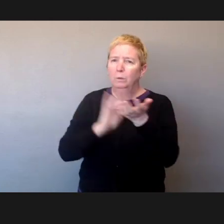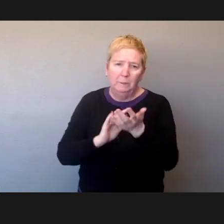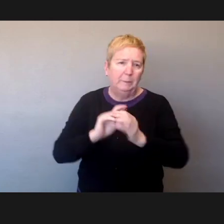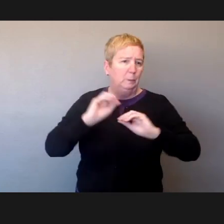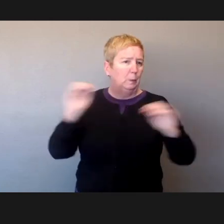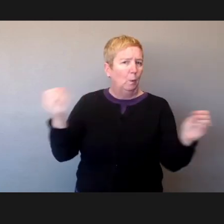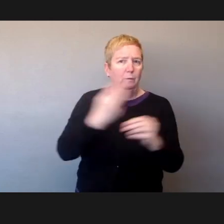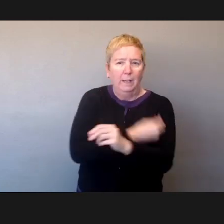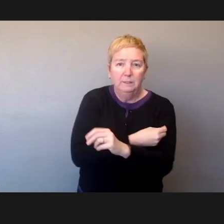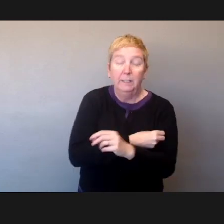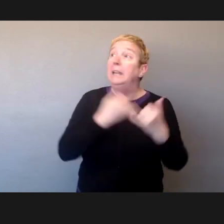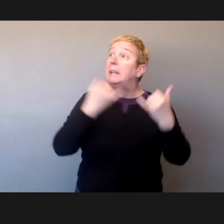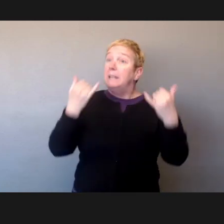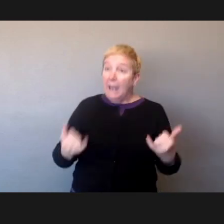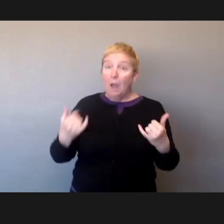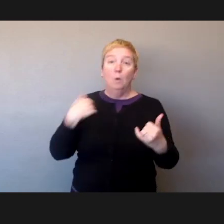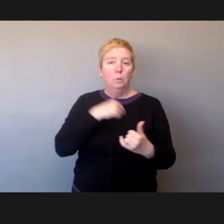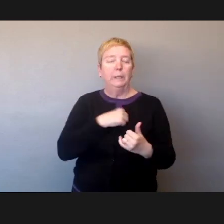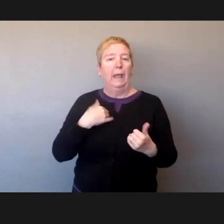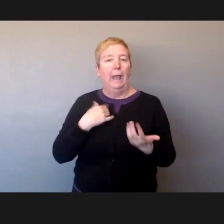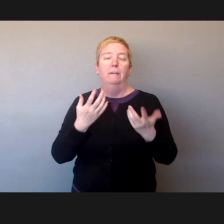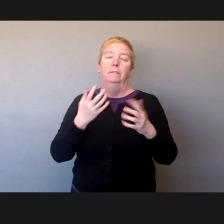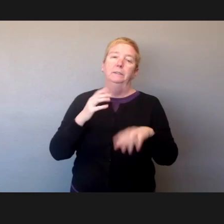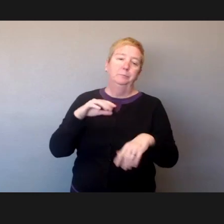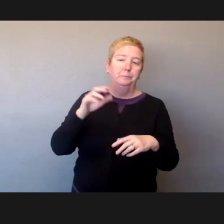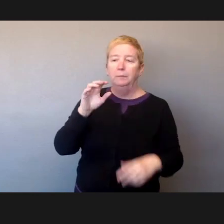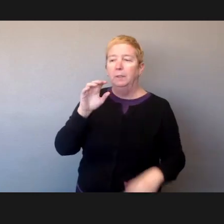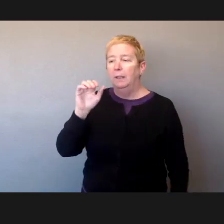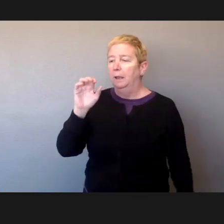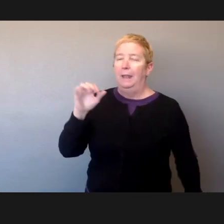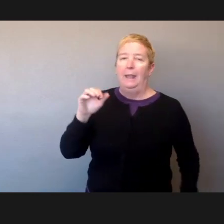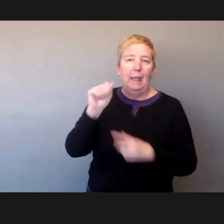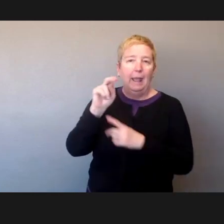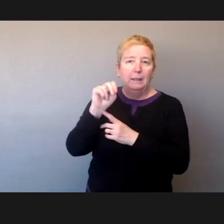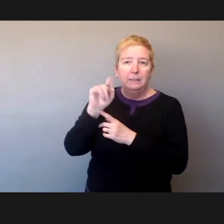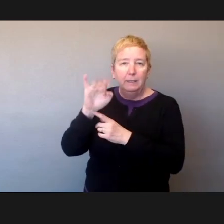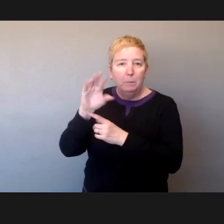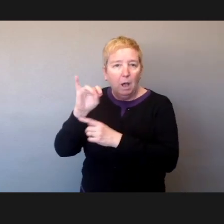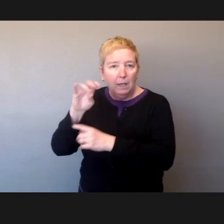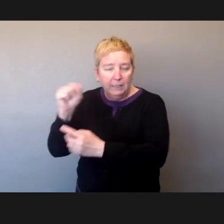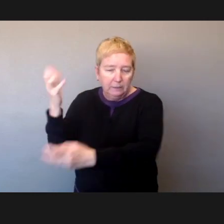with monoclonal antibodies, with IV treatments, with better masking,